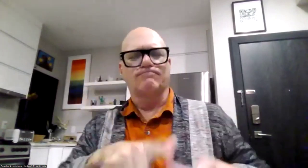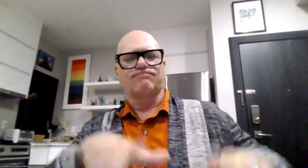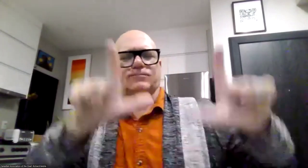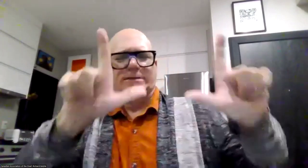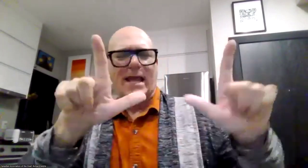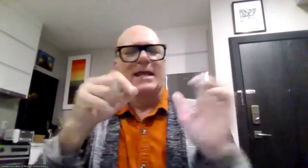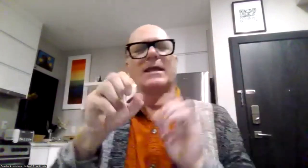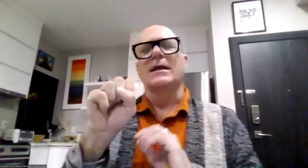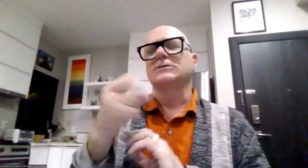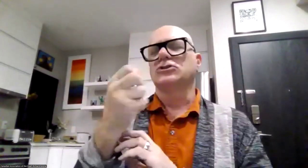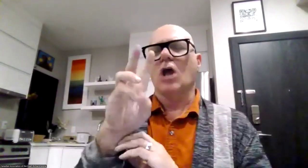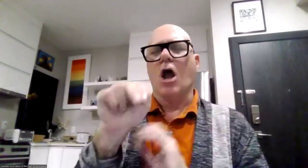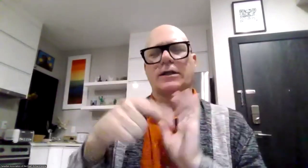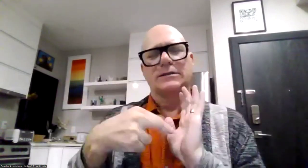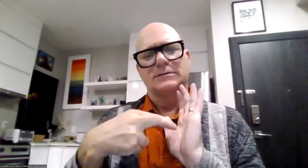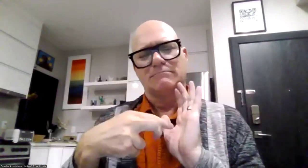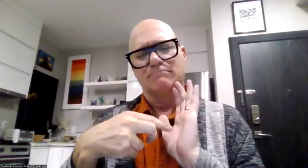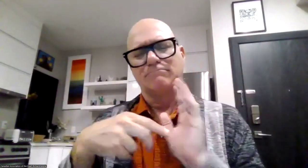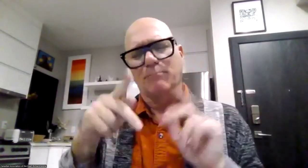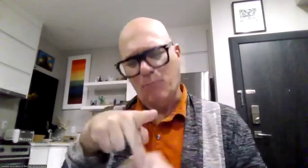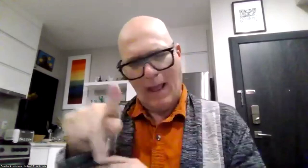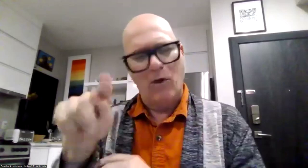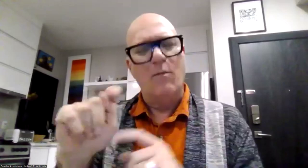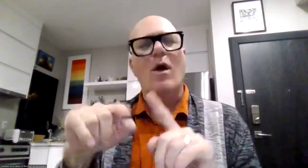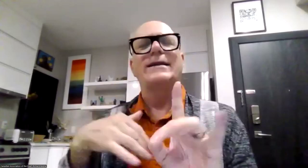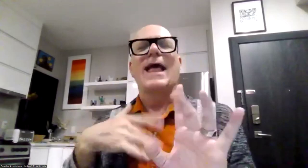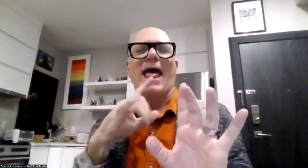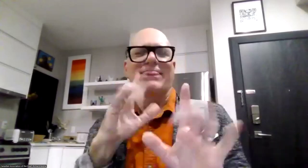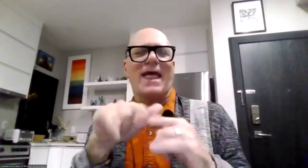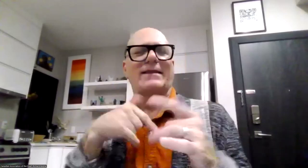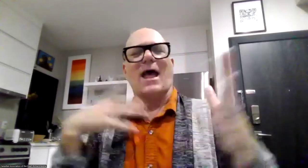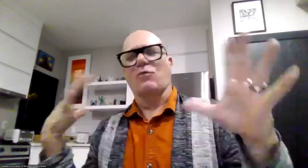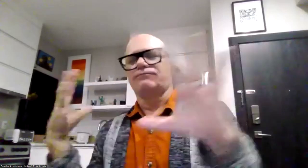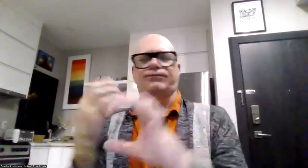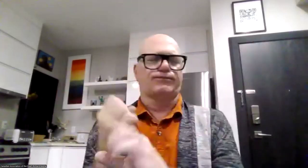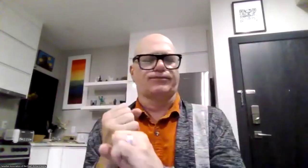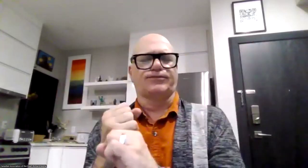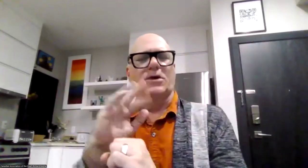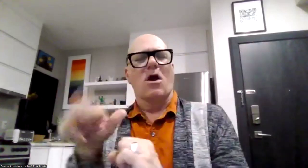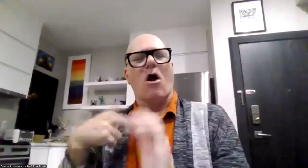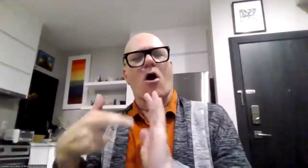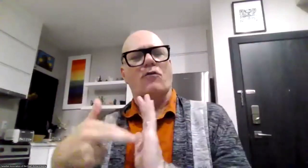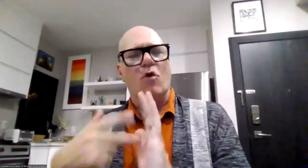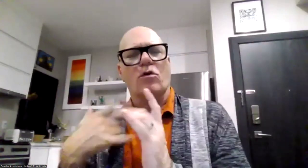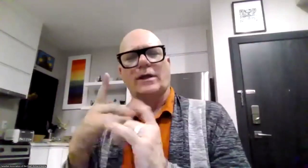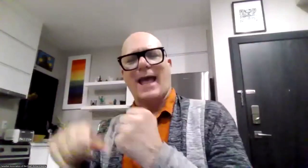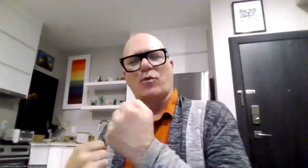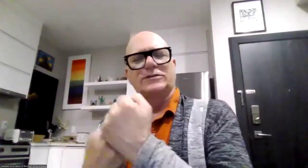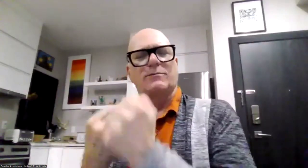like if we go back to the slides that Shauna has sent over, we think about all of the roles